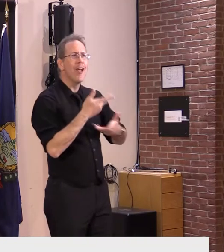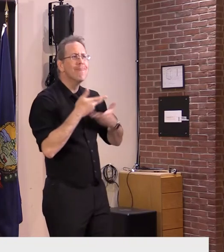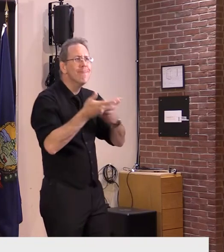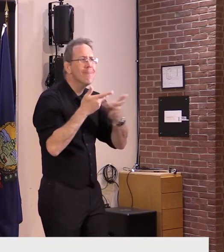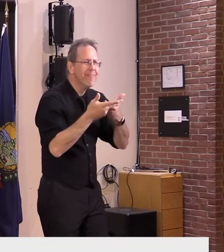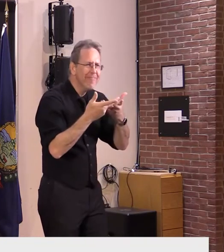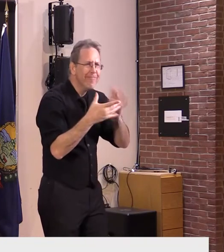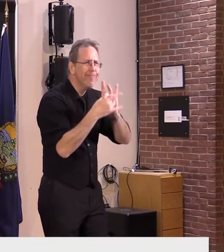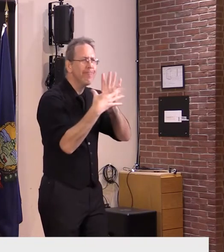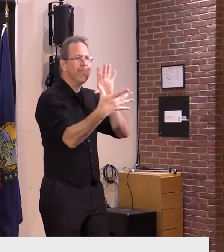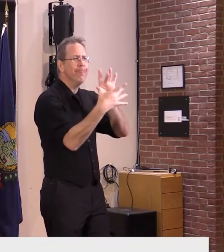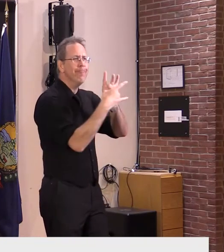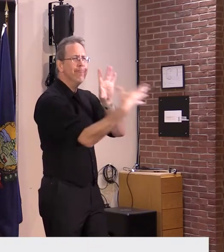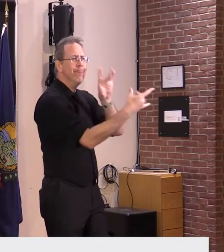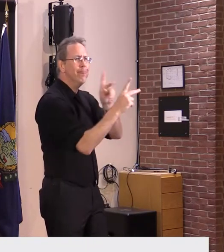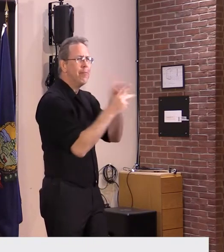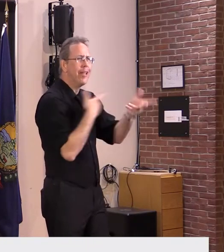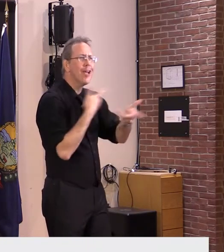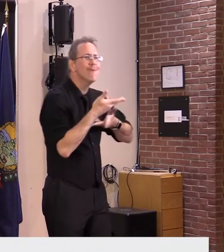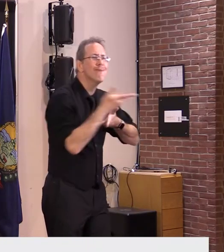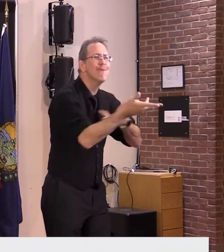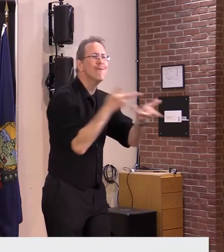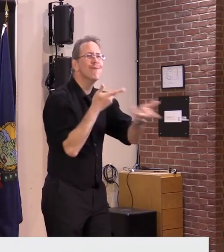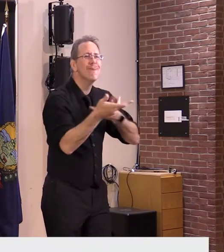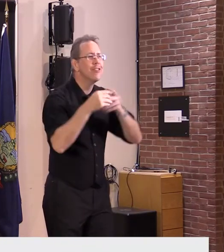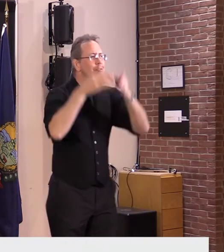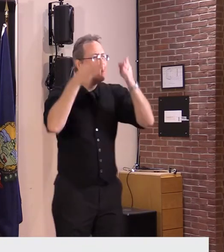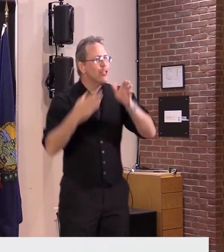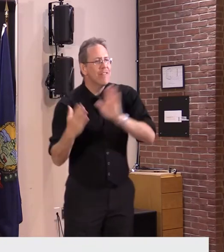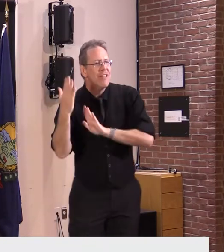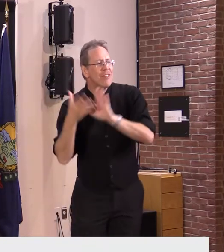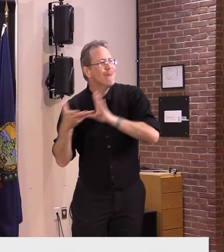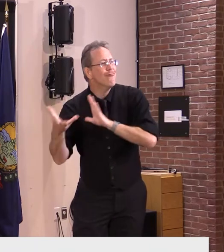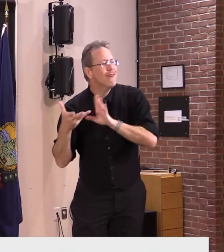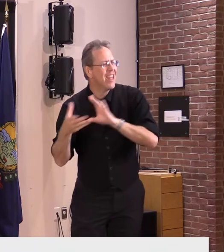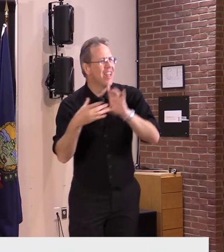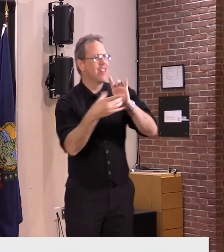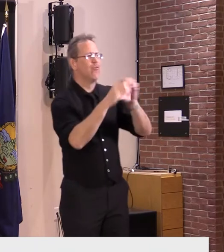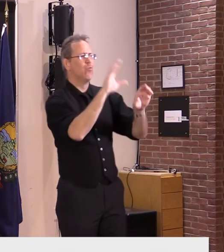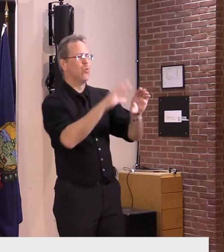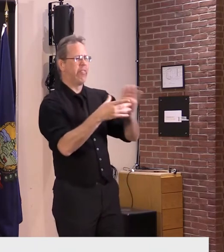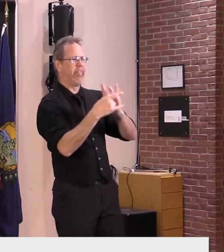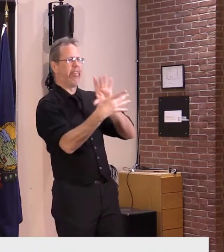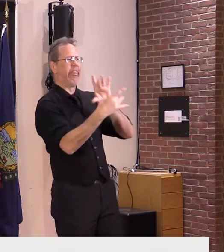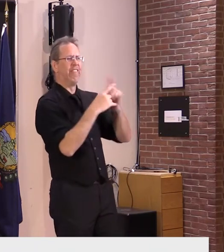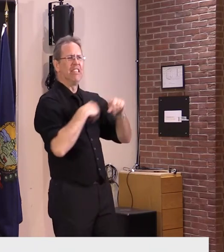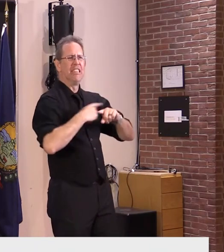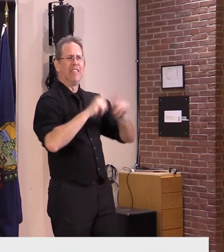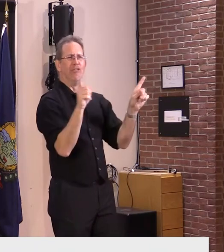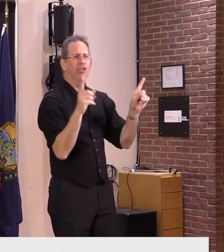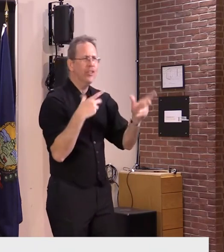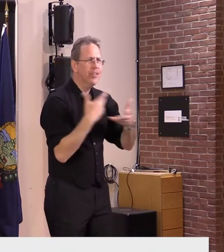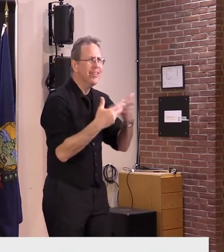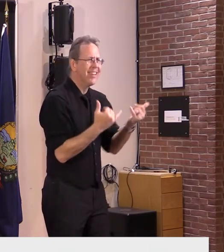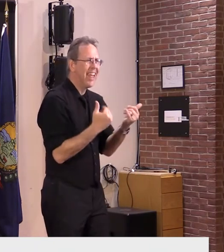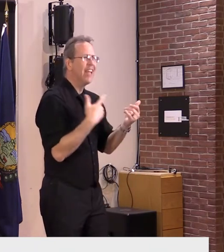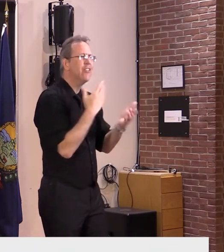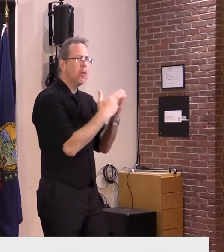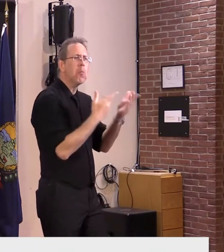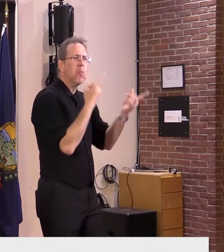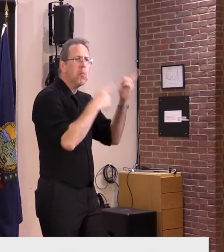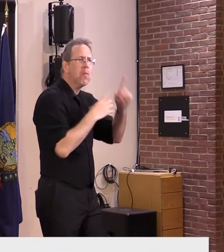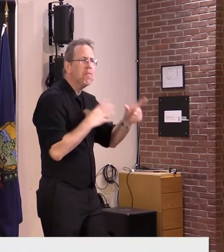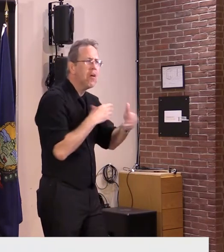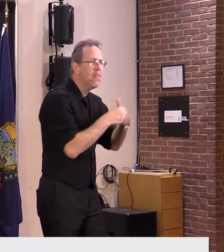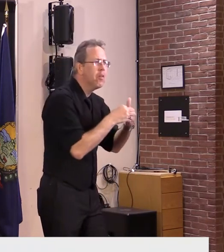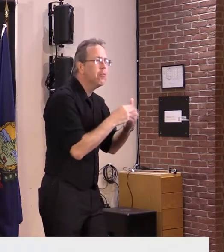were limited in part by the pandemic. I think legislative leaders have also used the phrase moving the